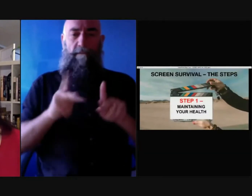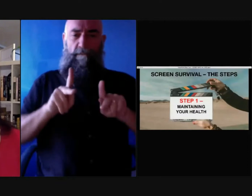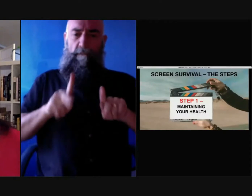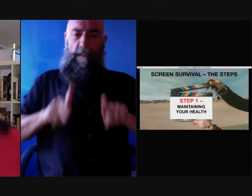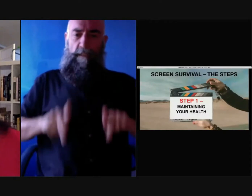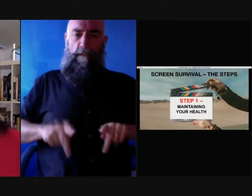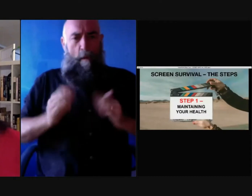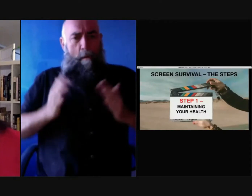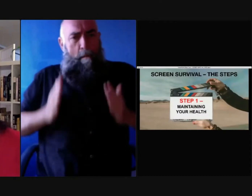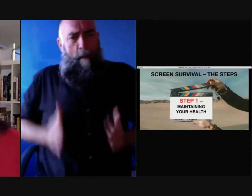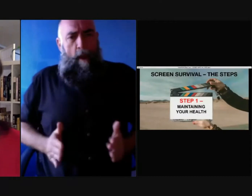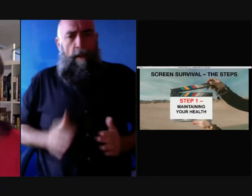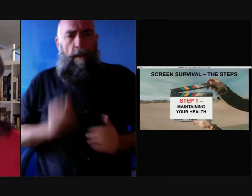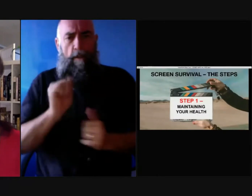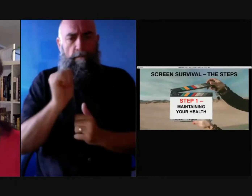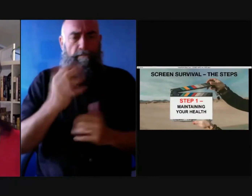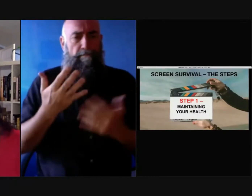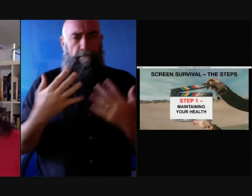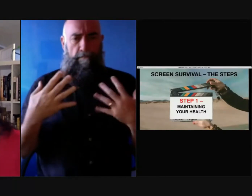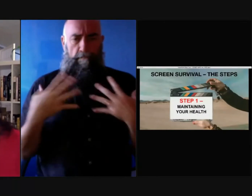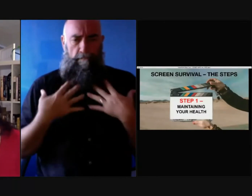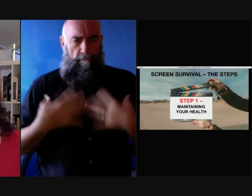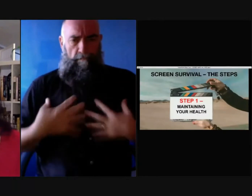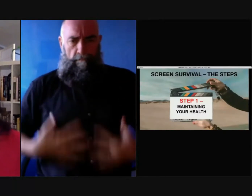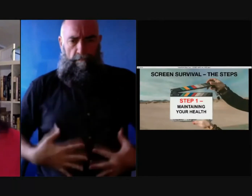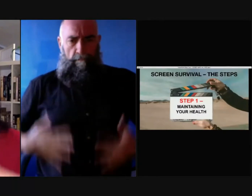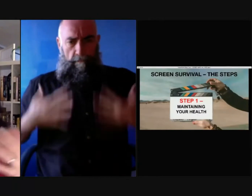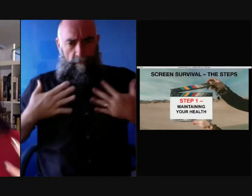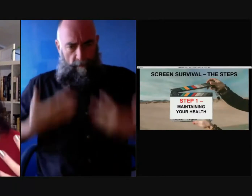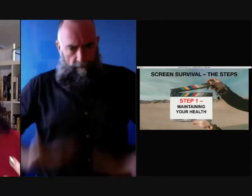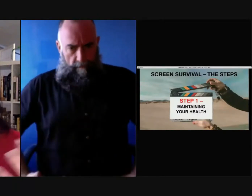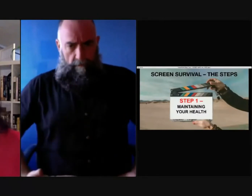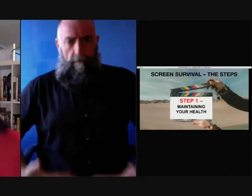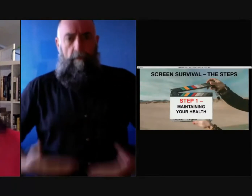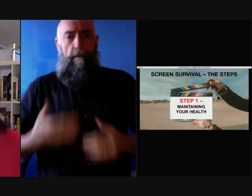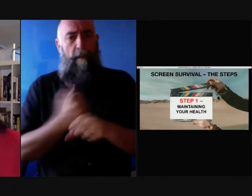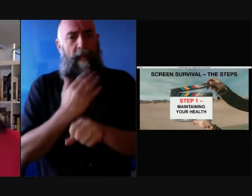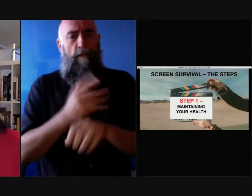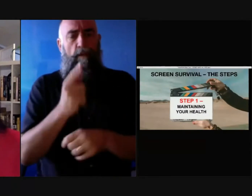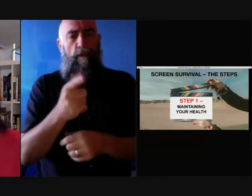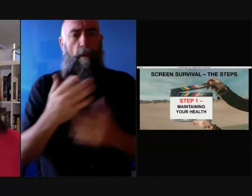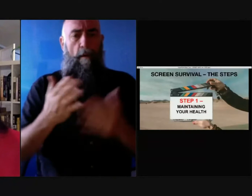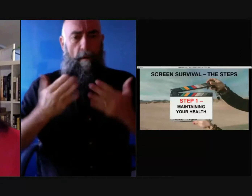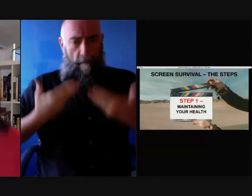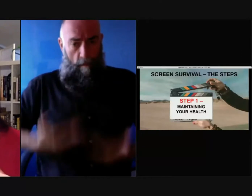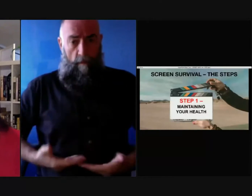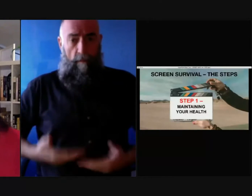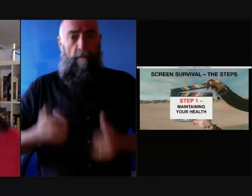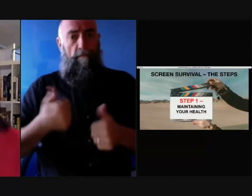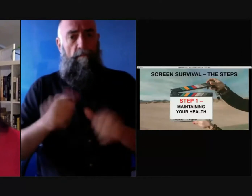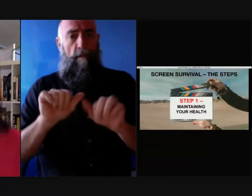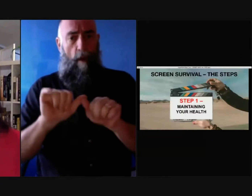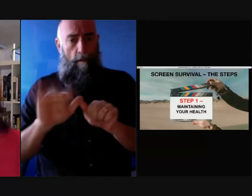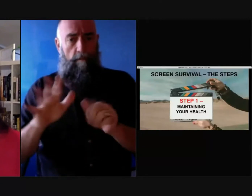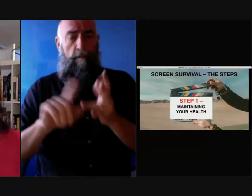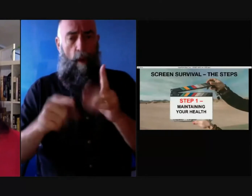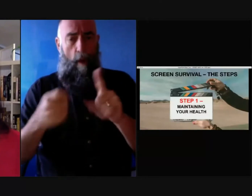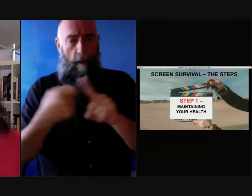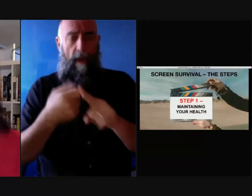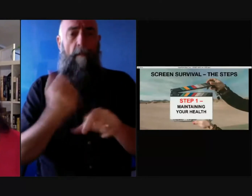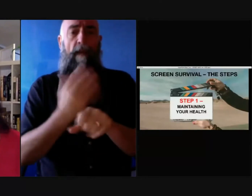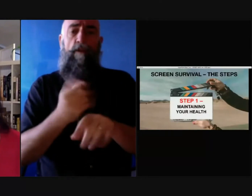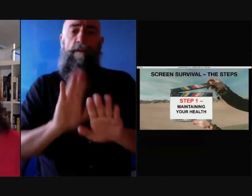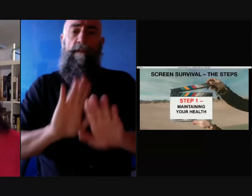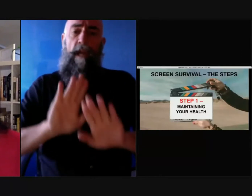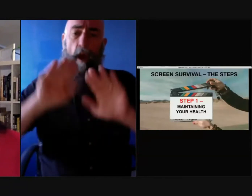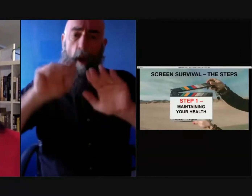it's important to make sure that you are staying well inside your physical self, that you are staying home, and